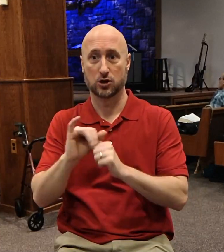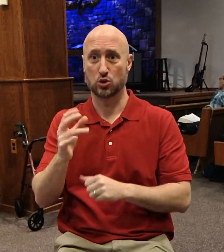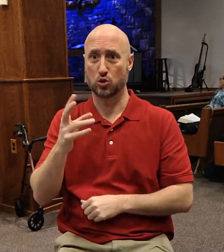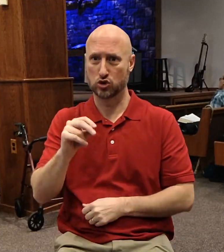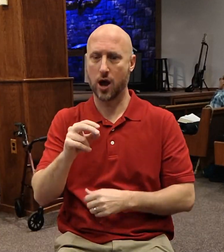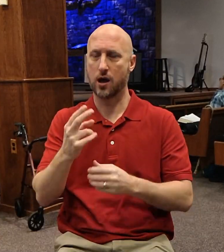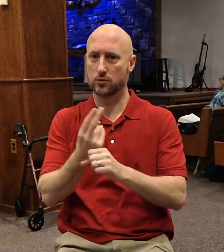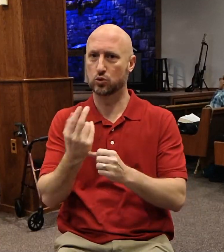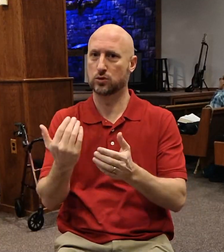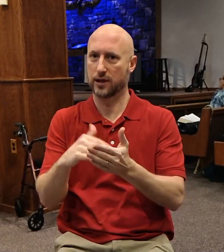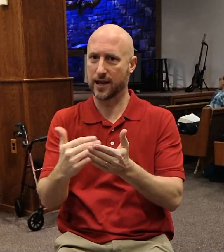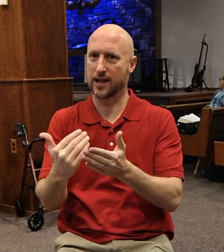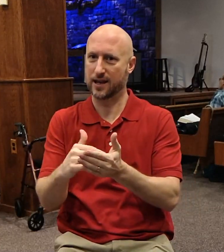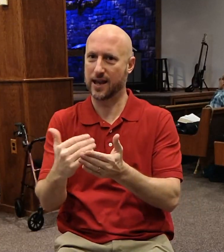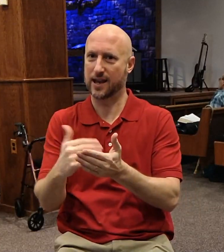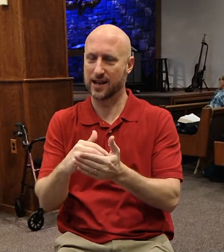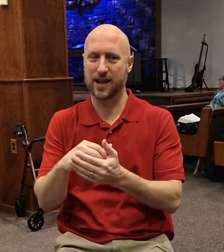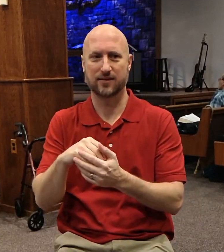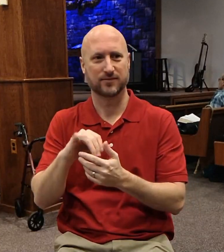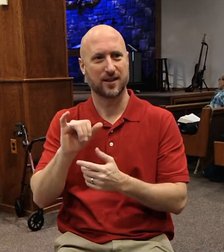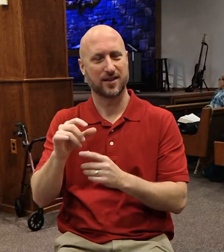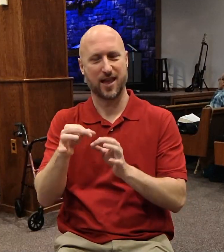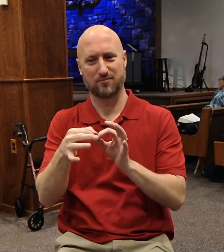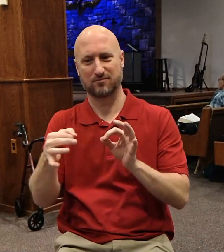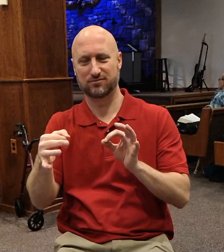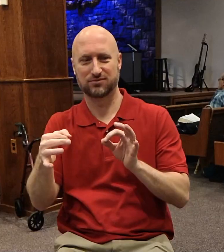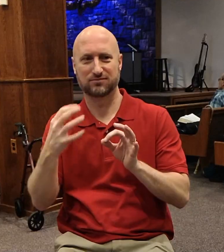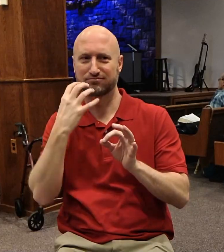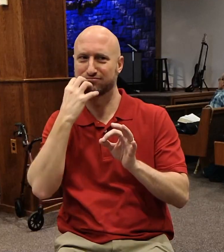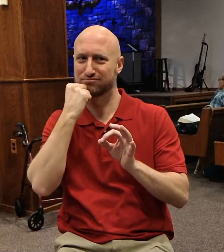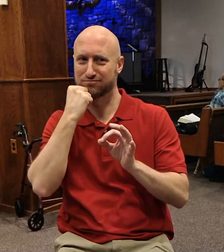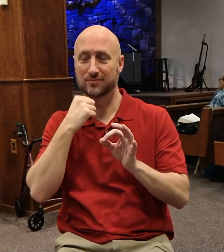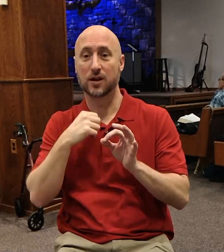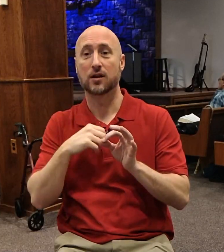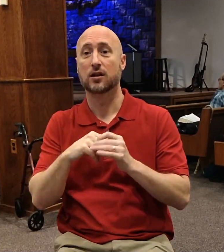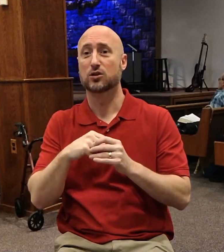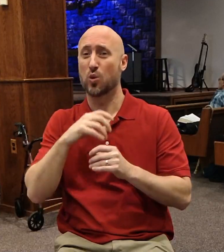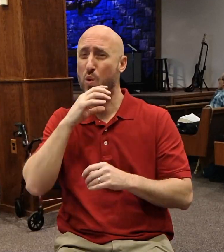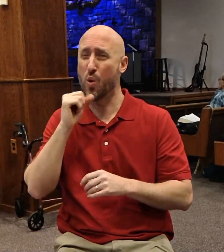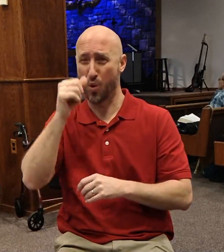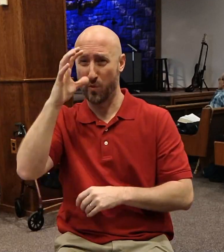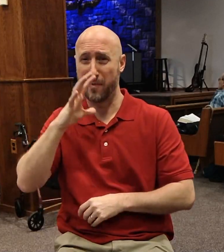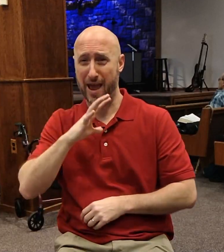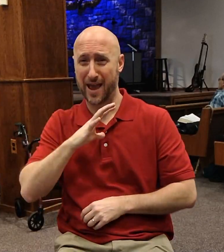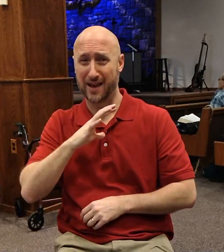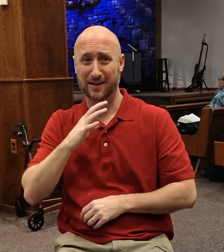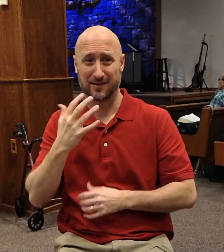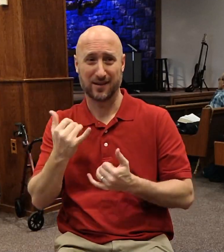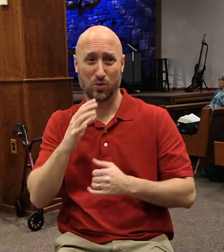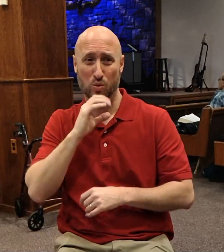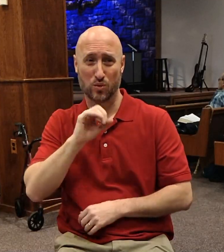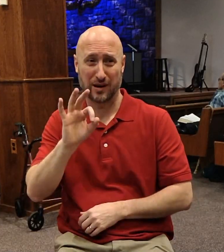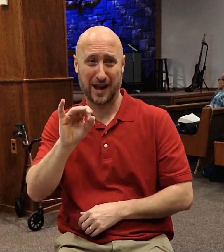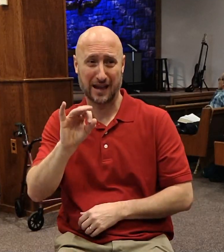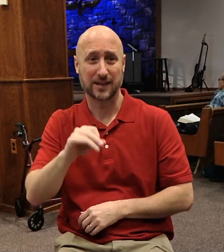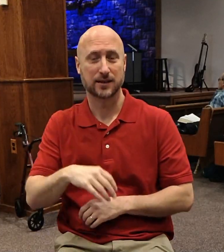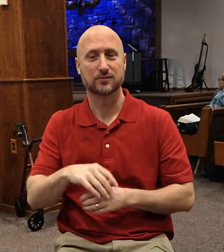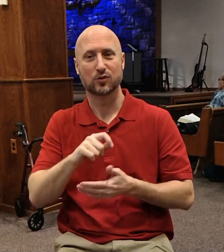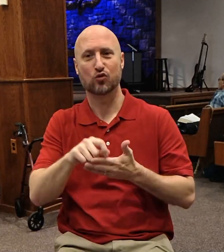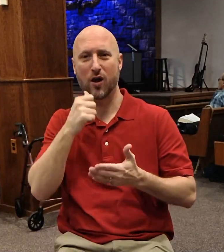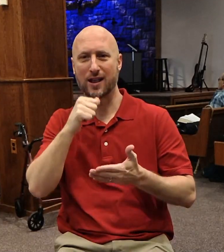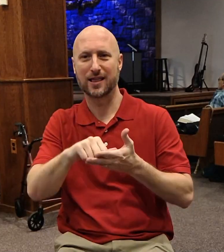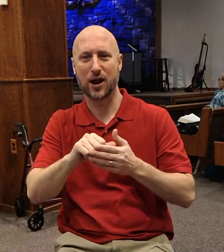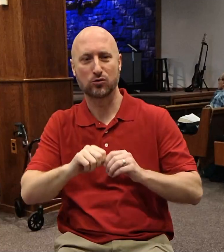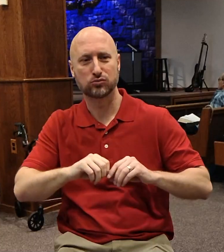old, old man writing to the church, and he's addressing it to little children, little children,